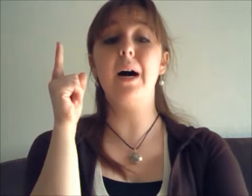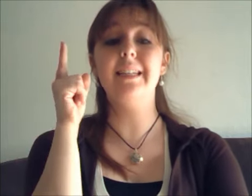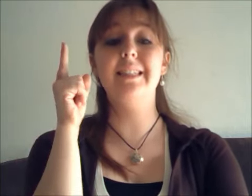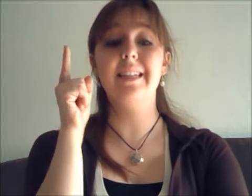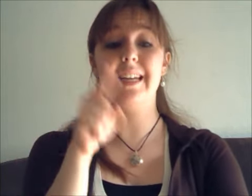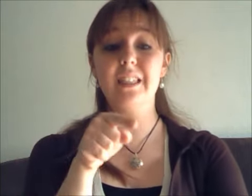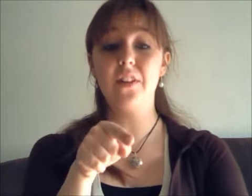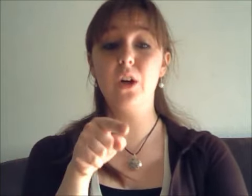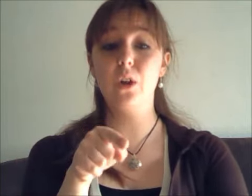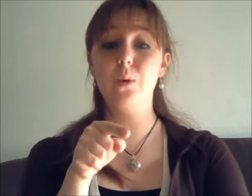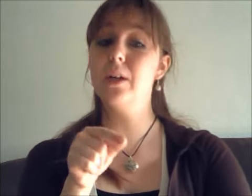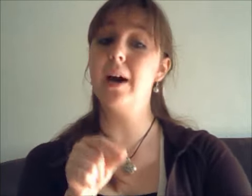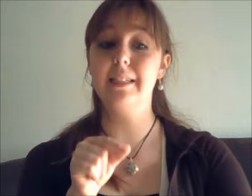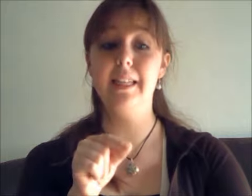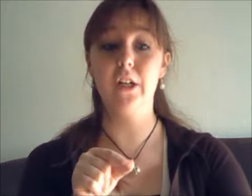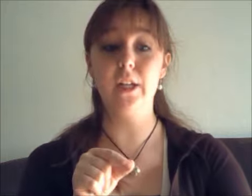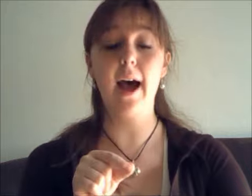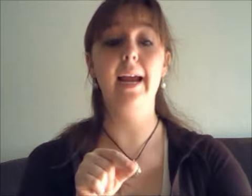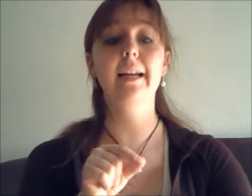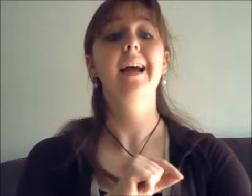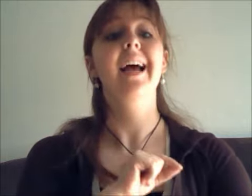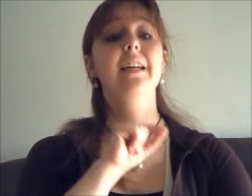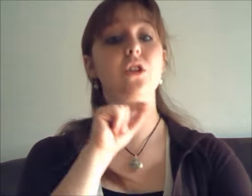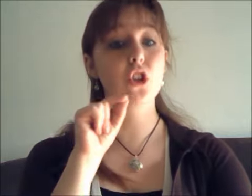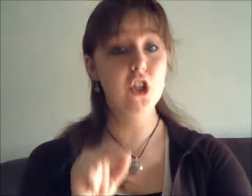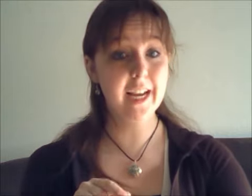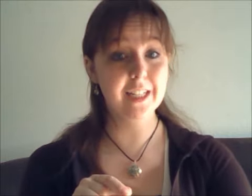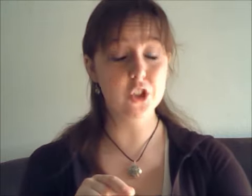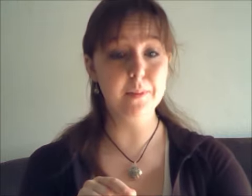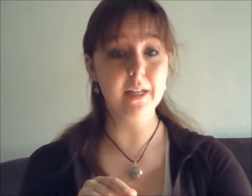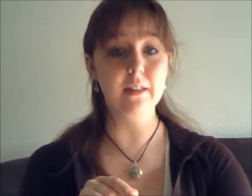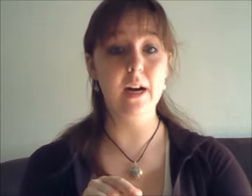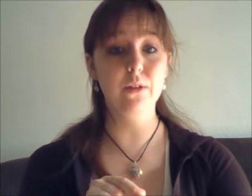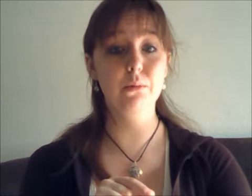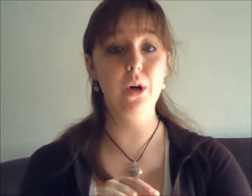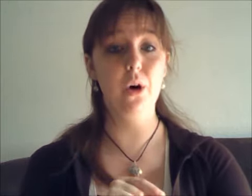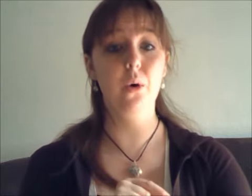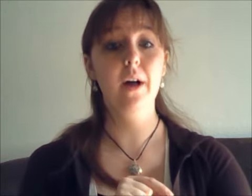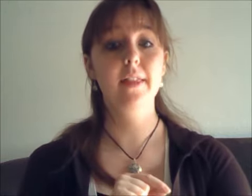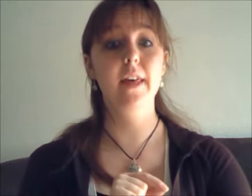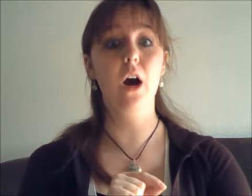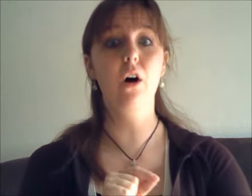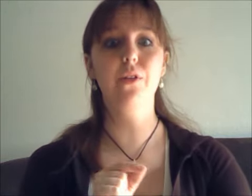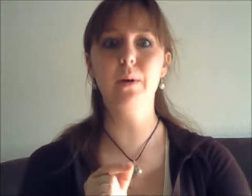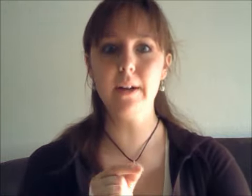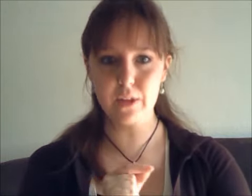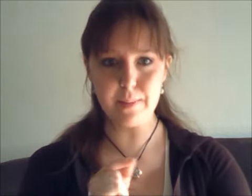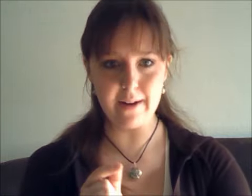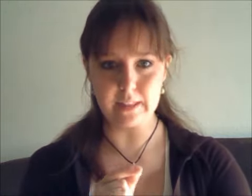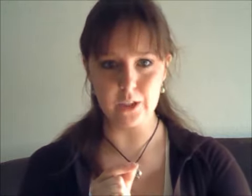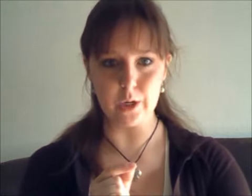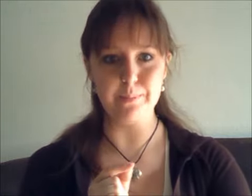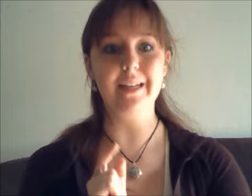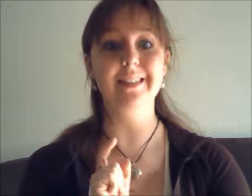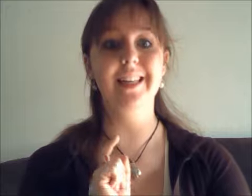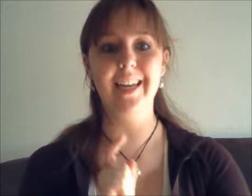But he's not the only one who had a secret to hide. Has changed because now you know that all 3 of them have a secret because they killed